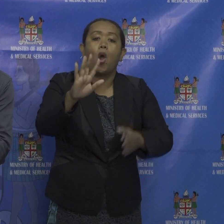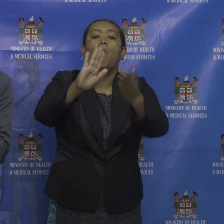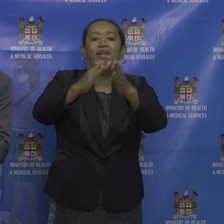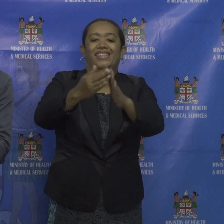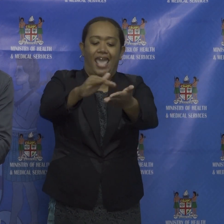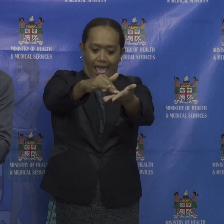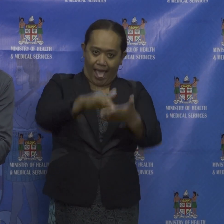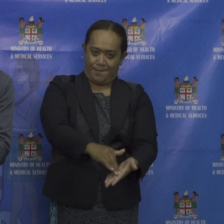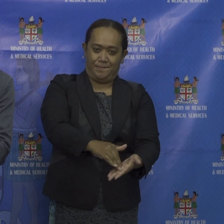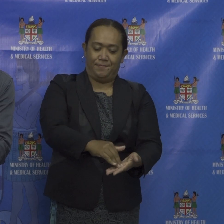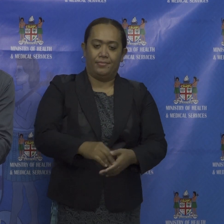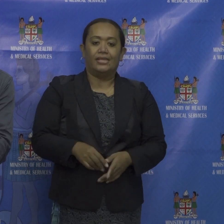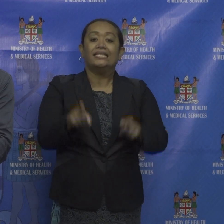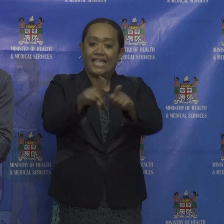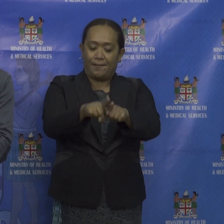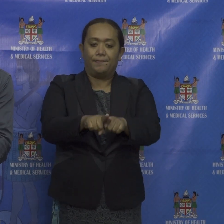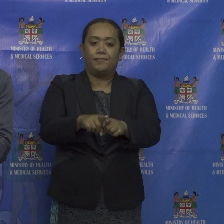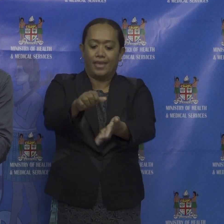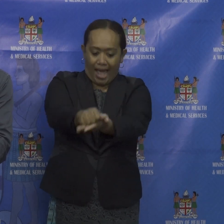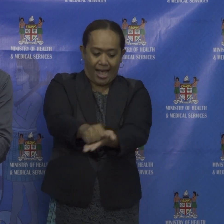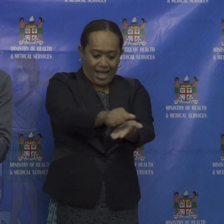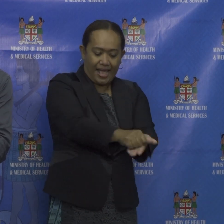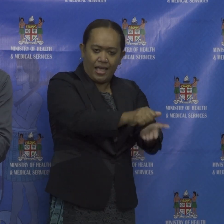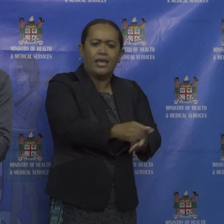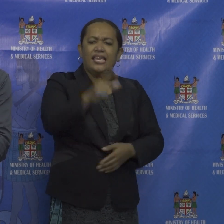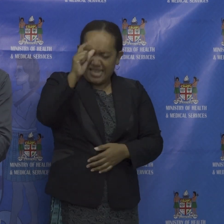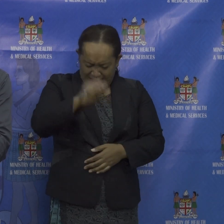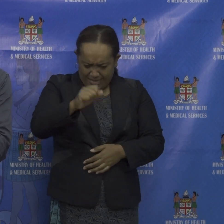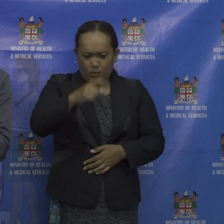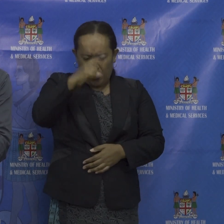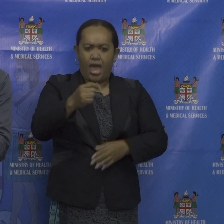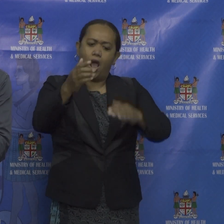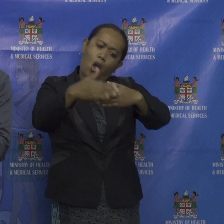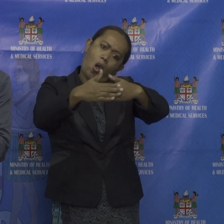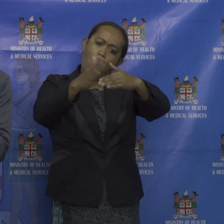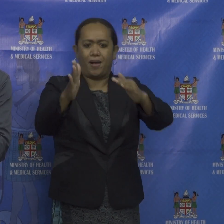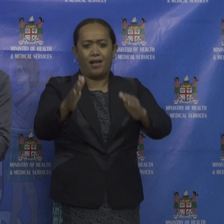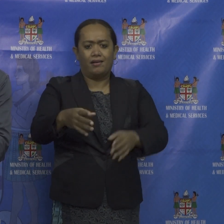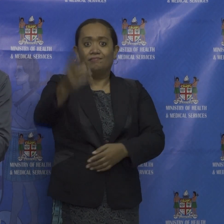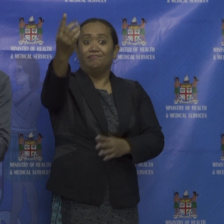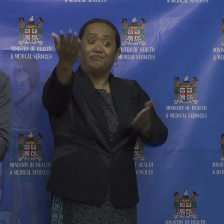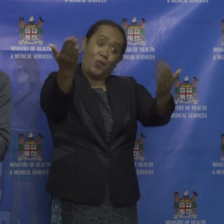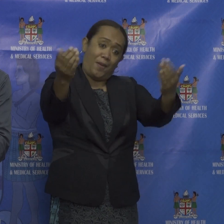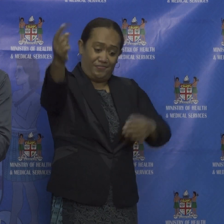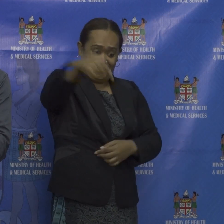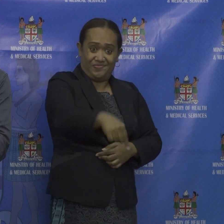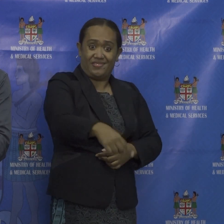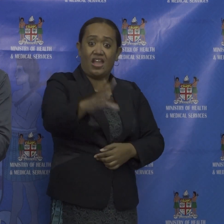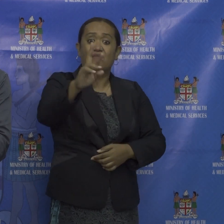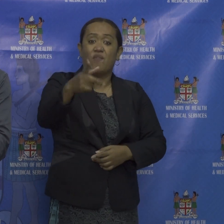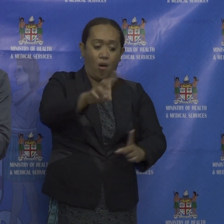virus. Screening clinics can be opened, but it takes the initiative of an ill person to come forward for us to find